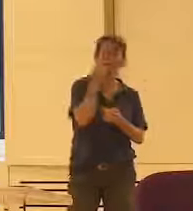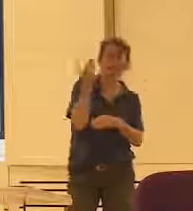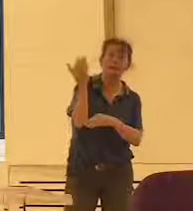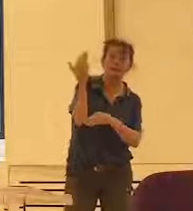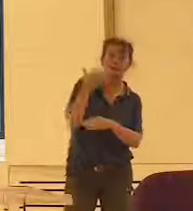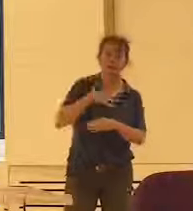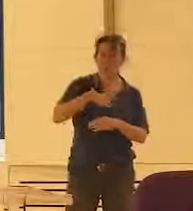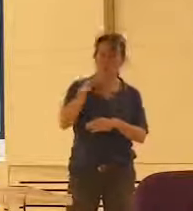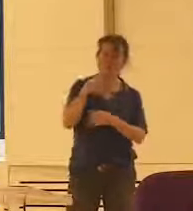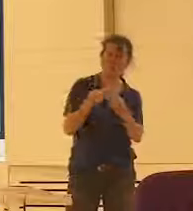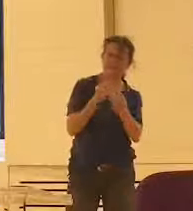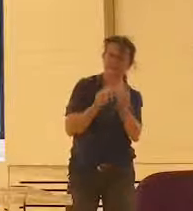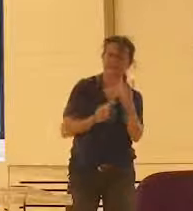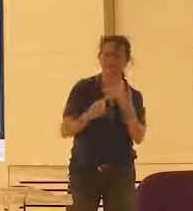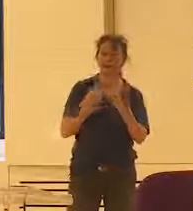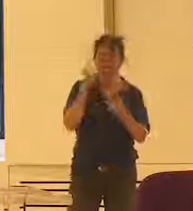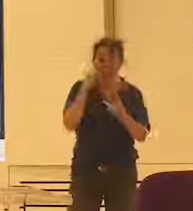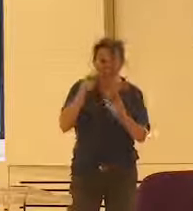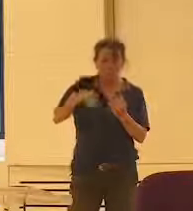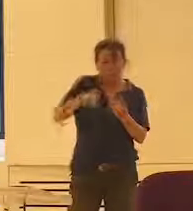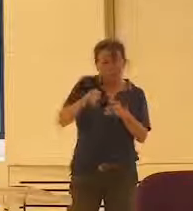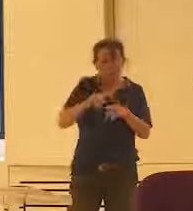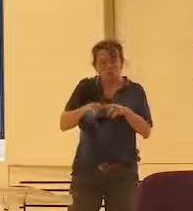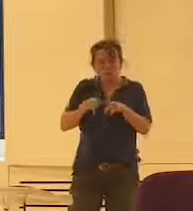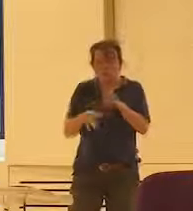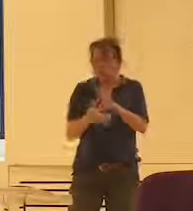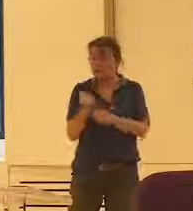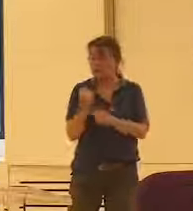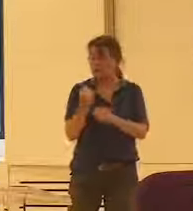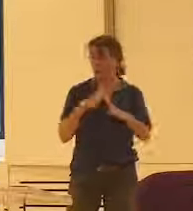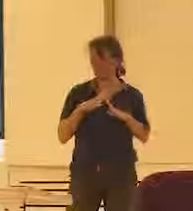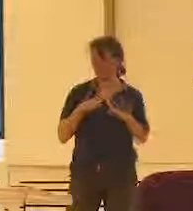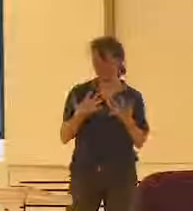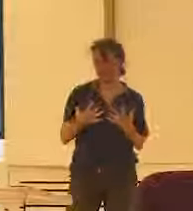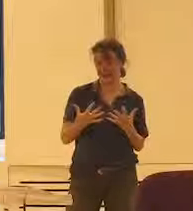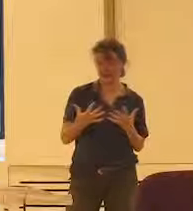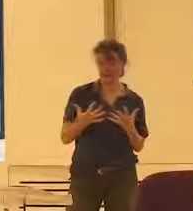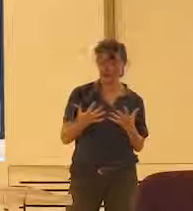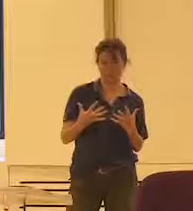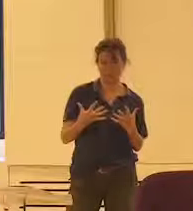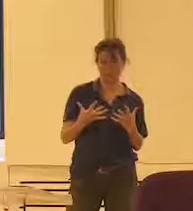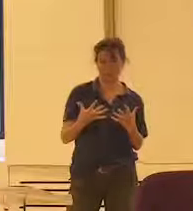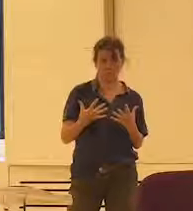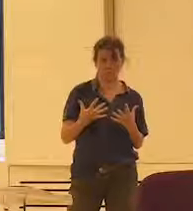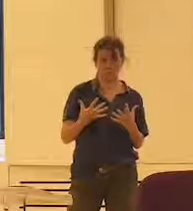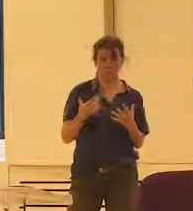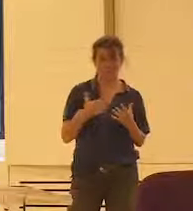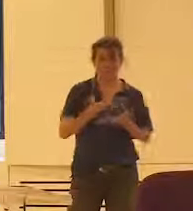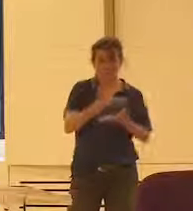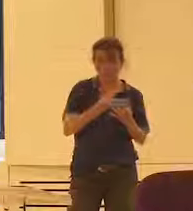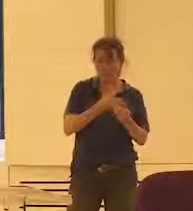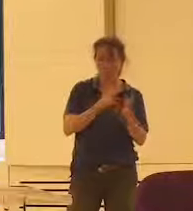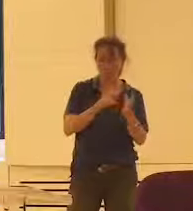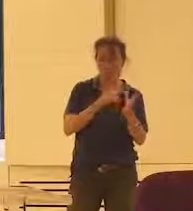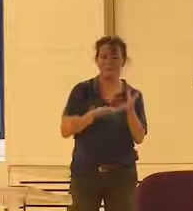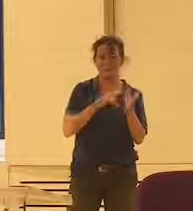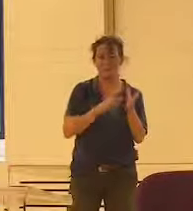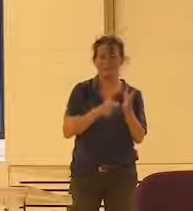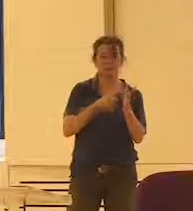to see, I think we're in the middle of trying to achieve. We had a meeting with Samaritans recently about making Samaritans accessible